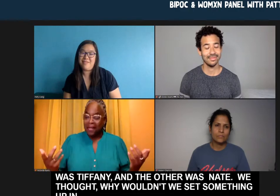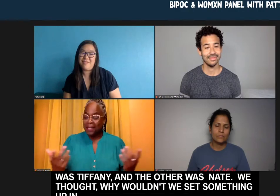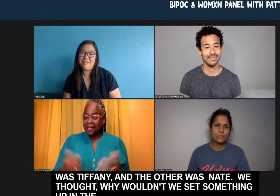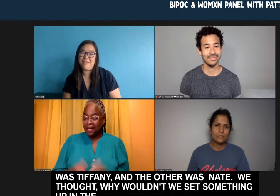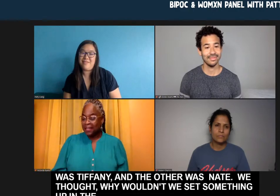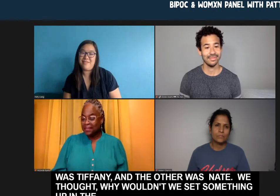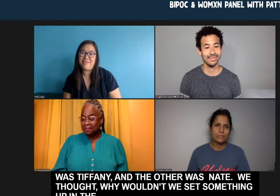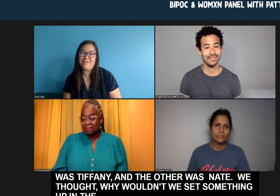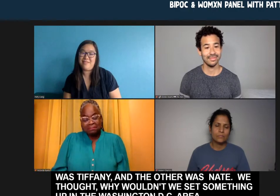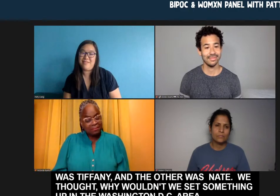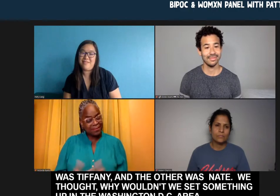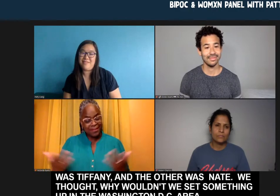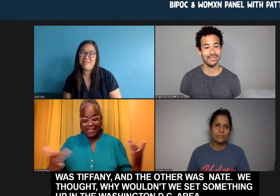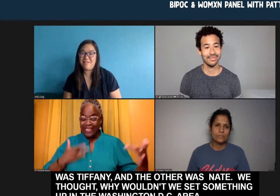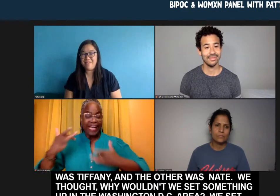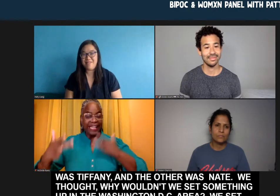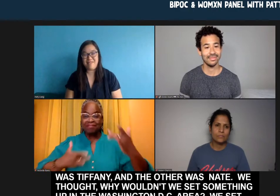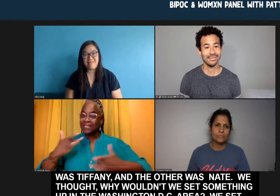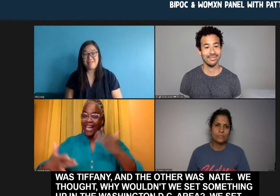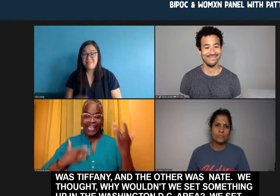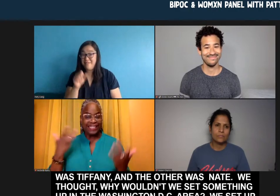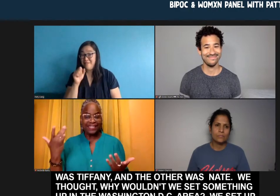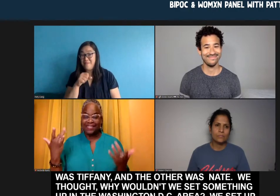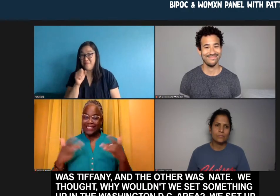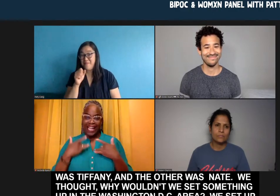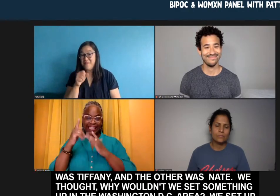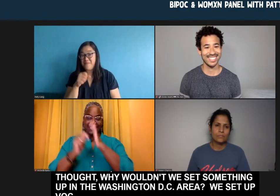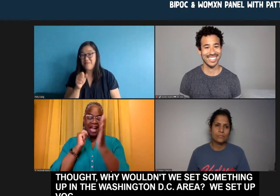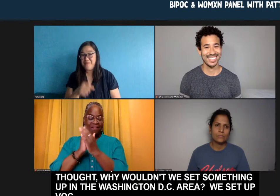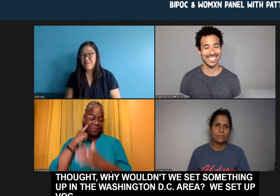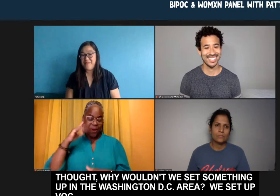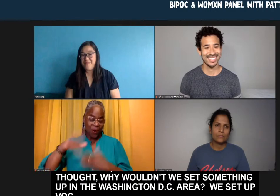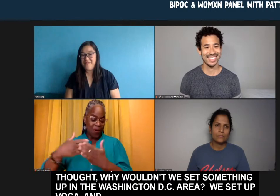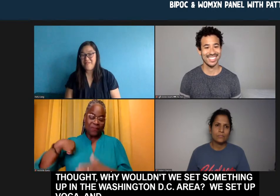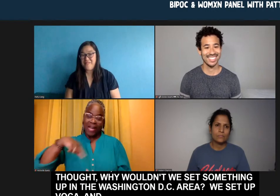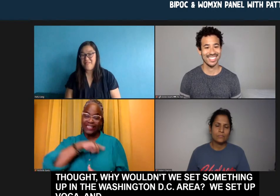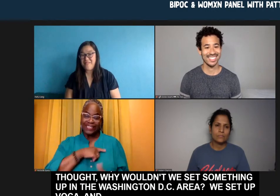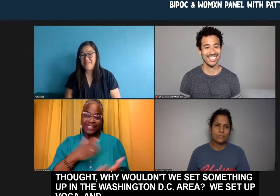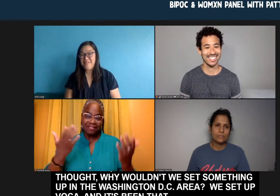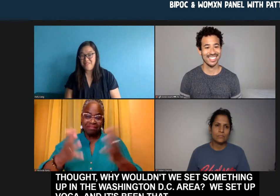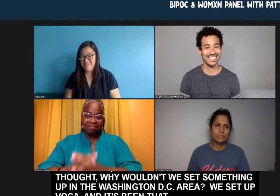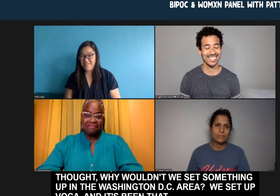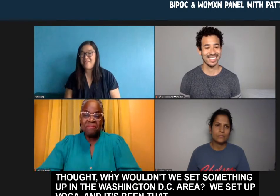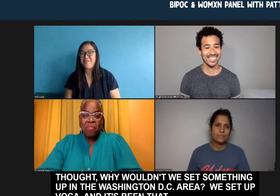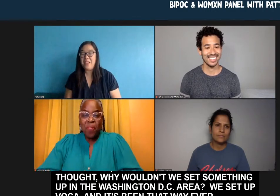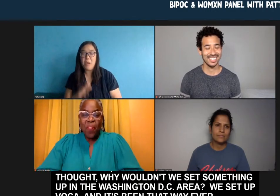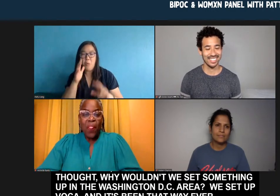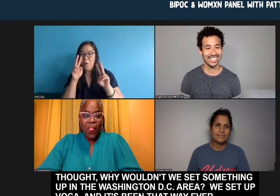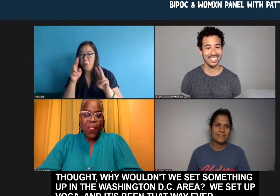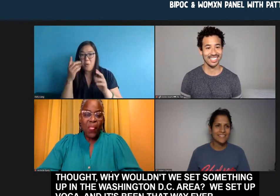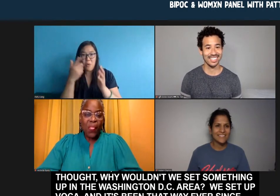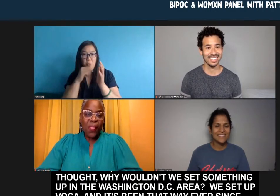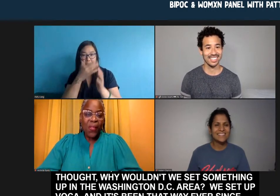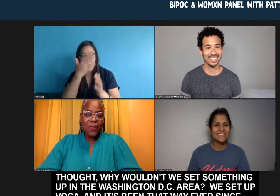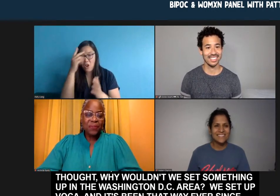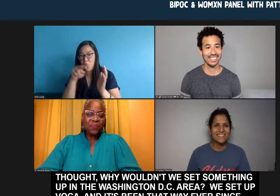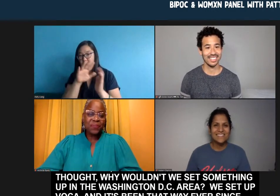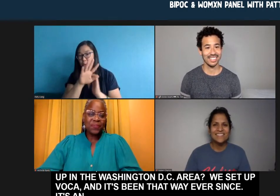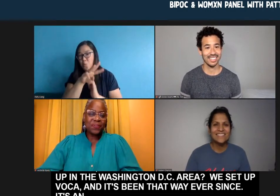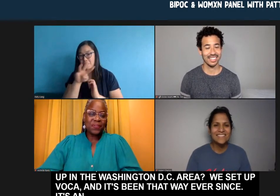VOCA, and it's been that way ever since. So it's a very exciting endeavor. It's an exciting time for all of us. Yes, well, we look forward